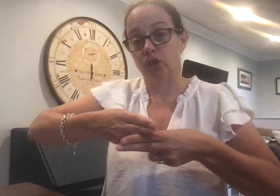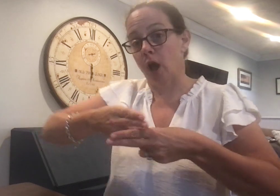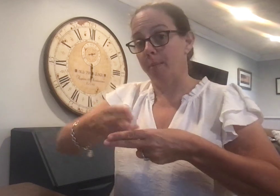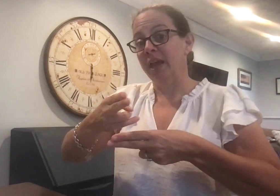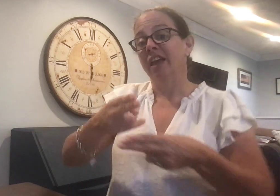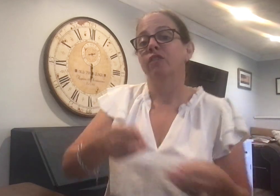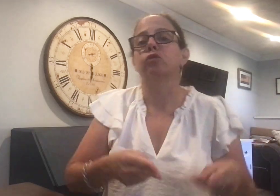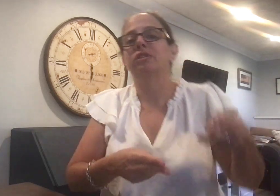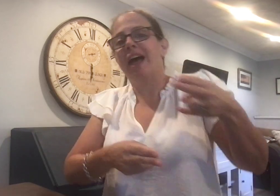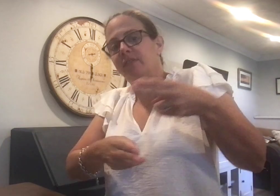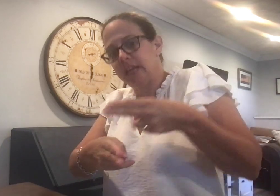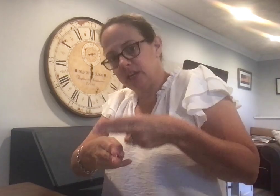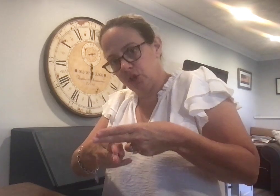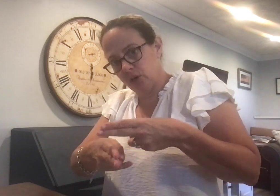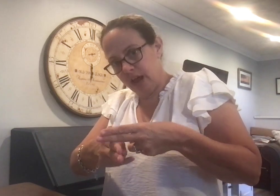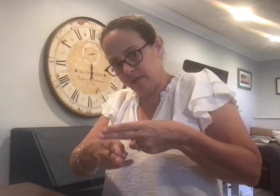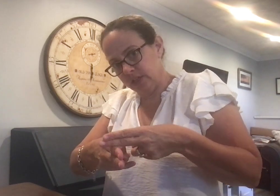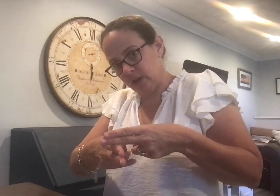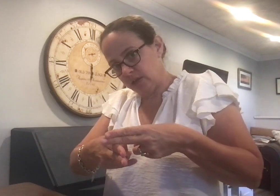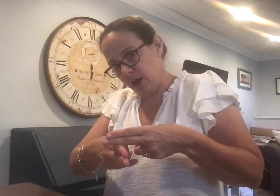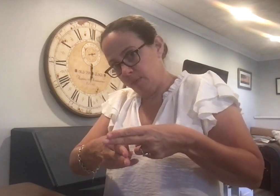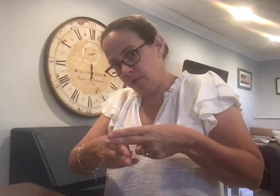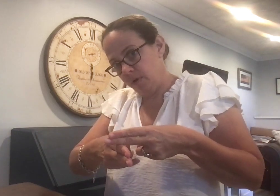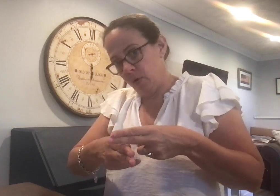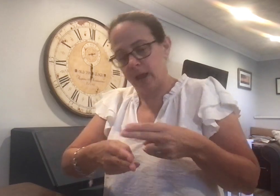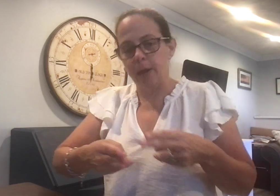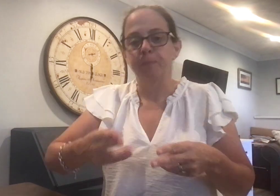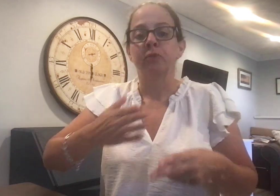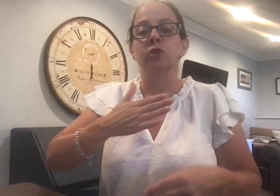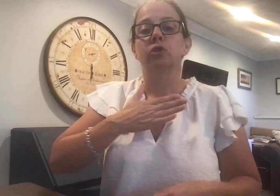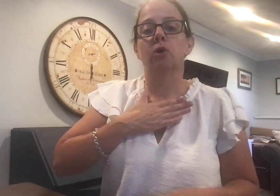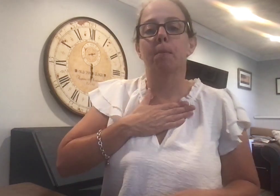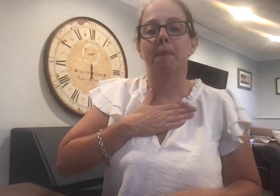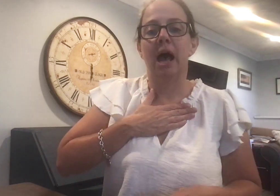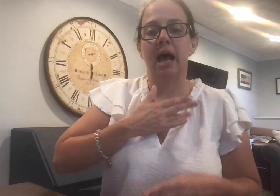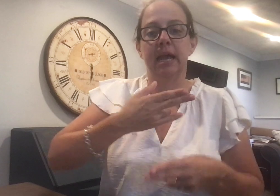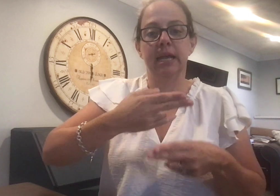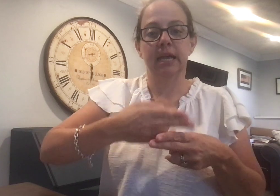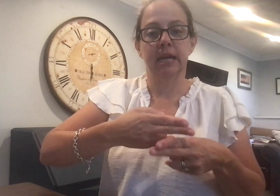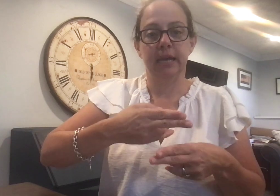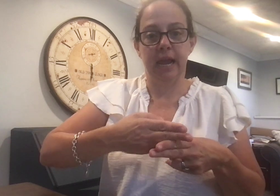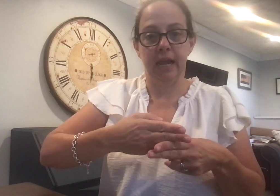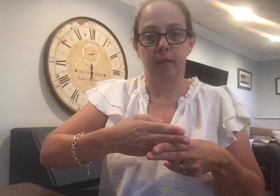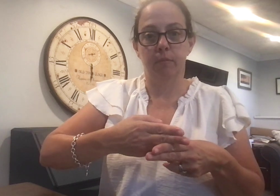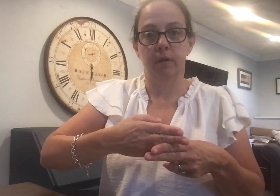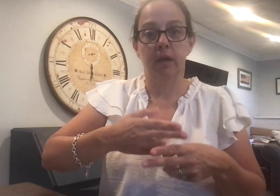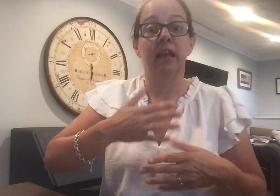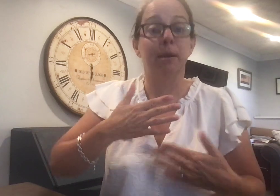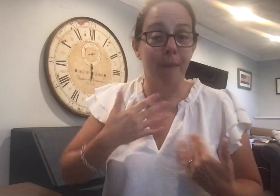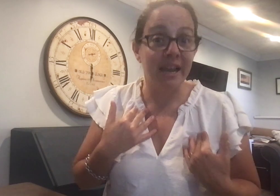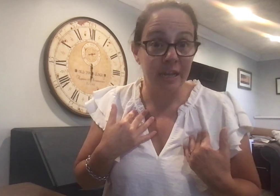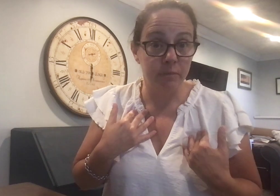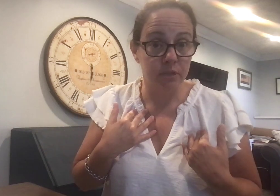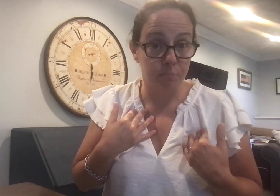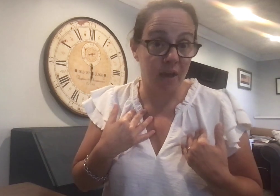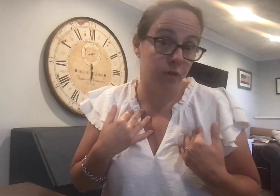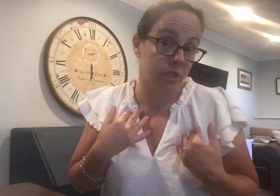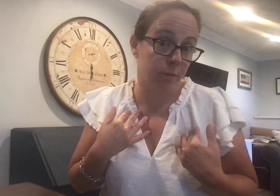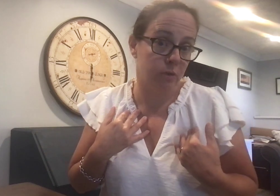top. If you're left-handed, you're going to have this on top. Okay? So my name, and then my name is, my first name is